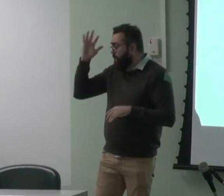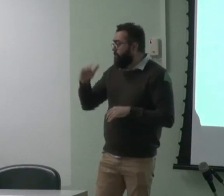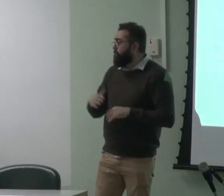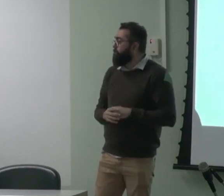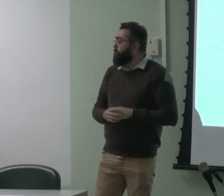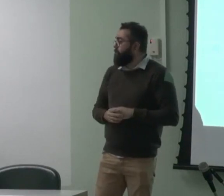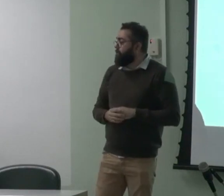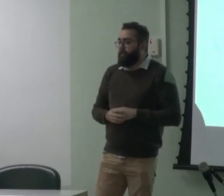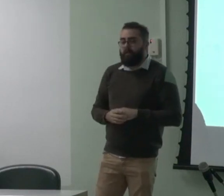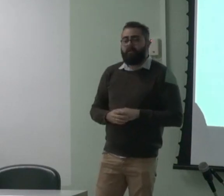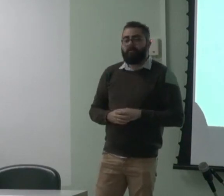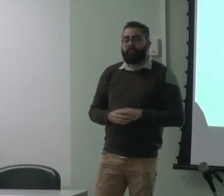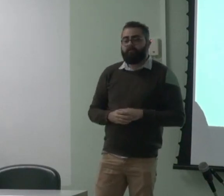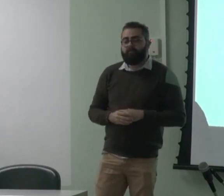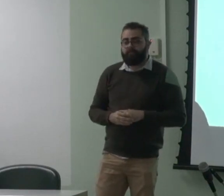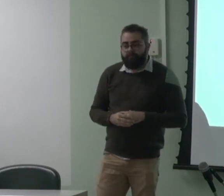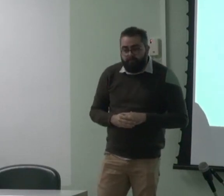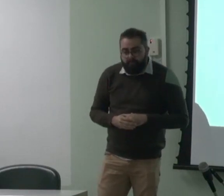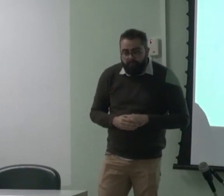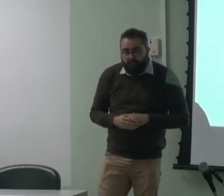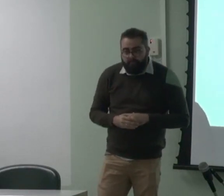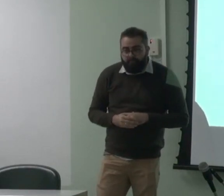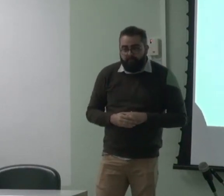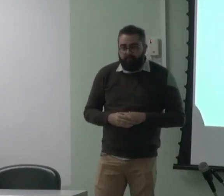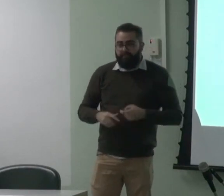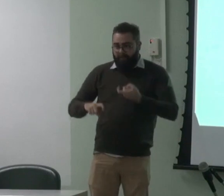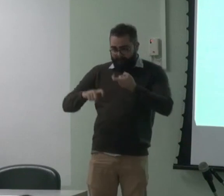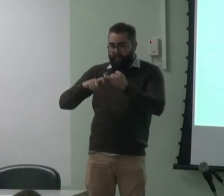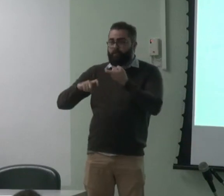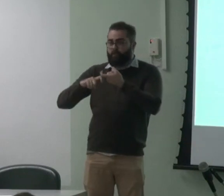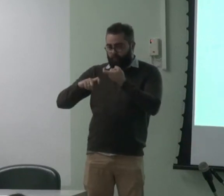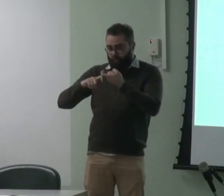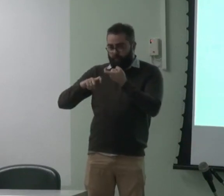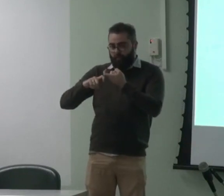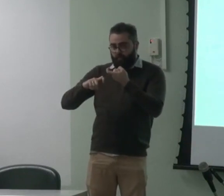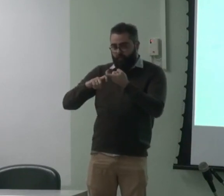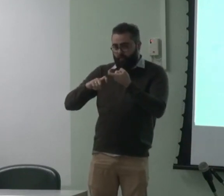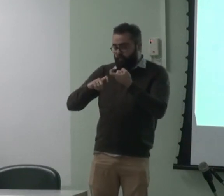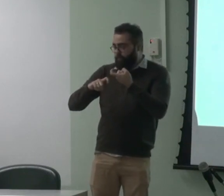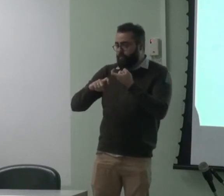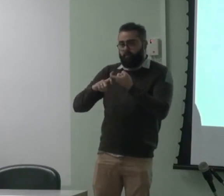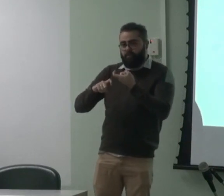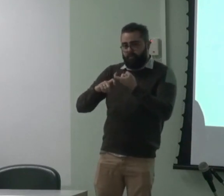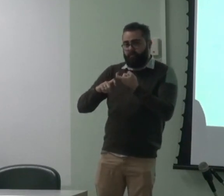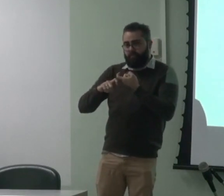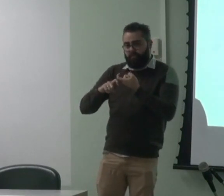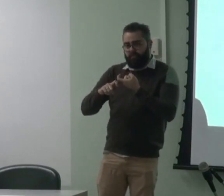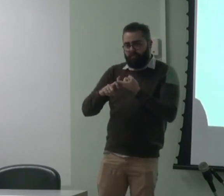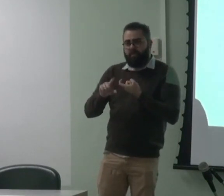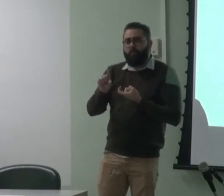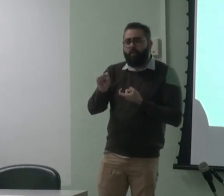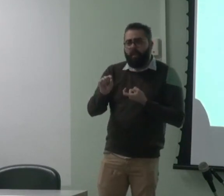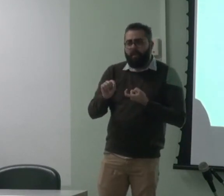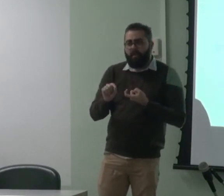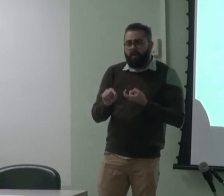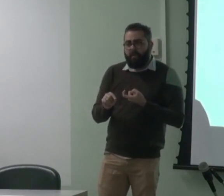library which checks for errors. So, and